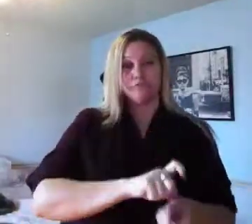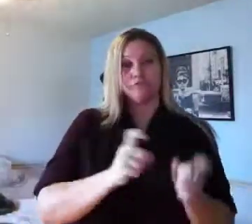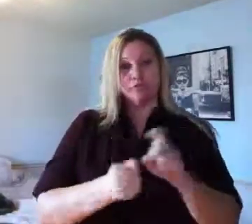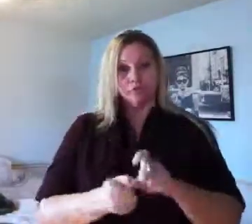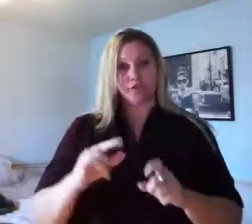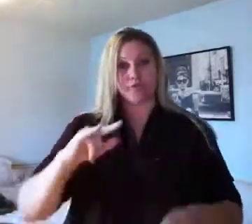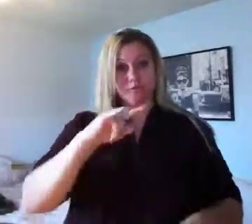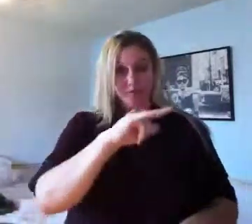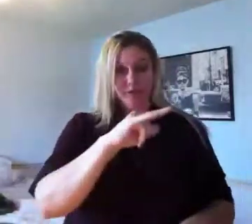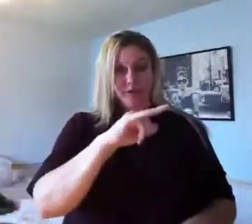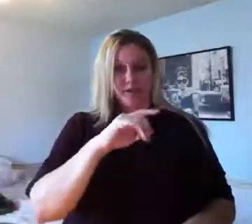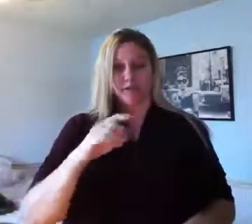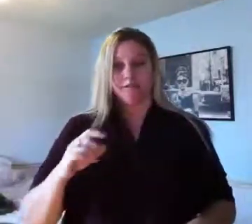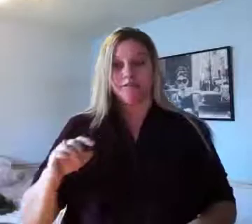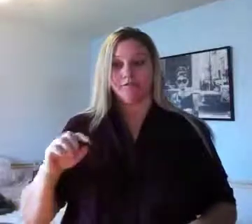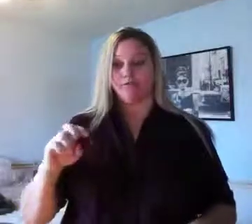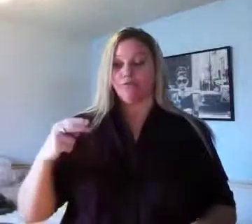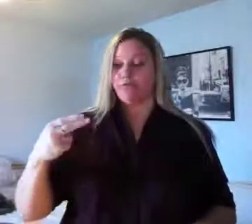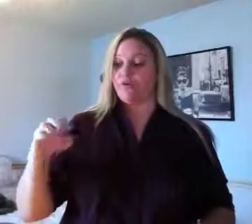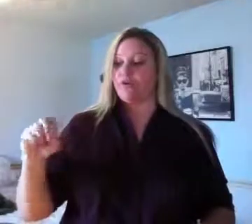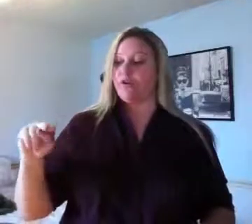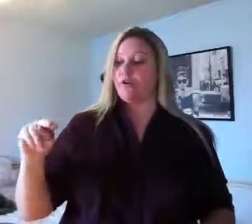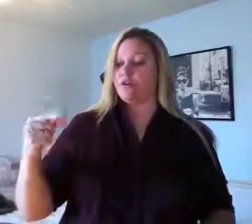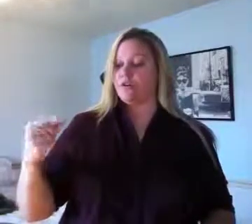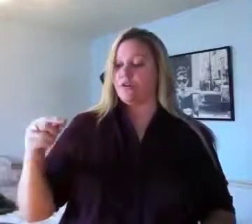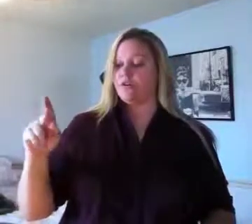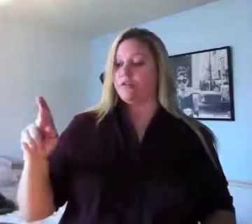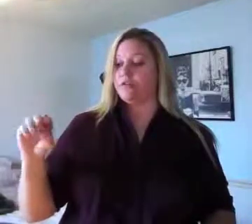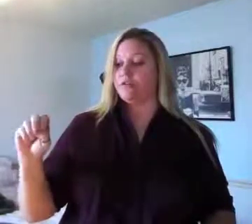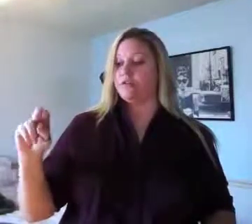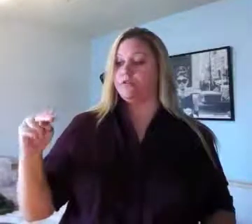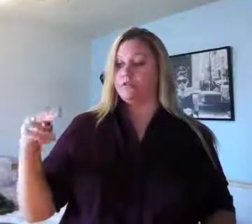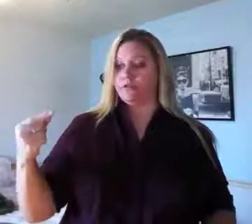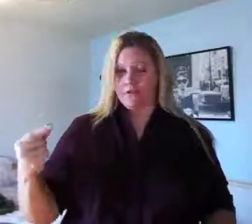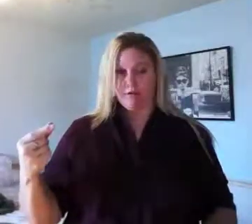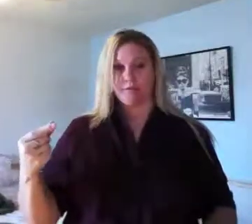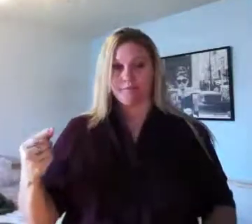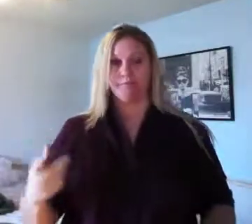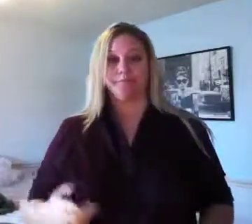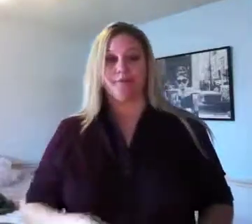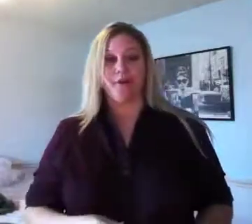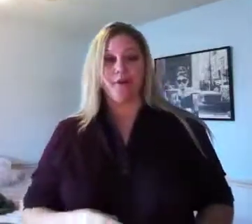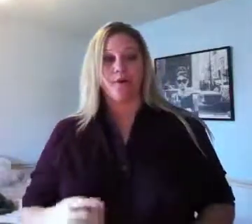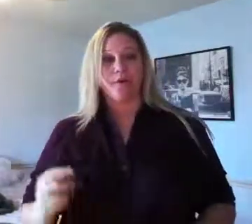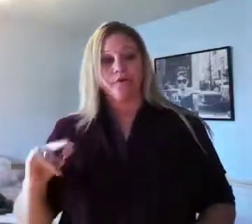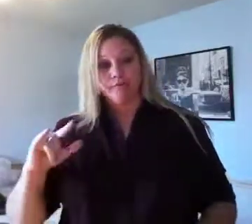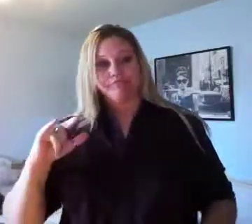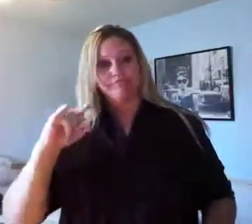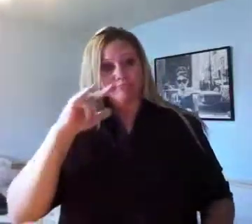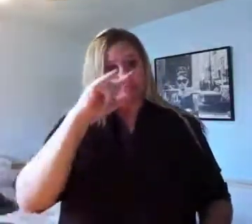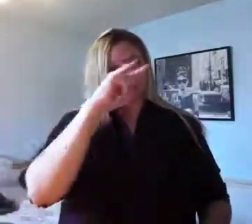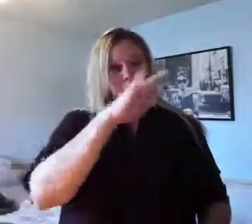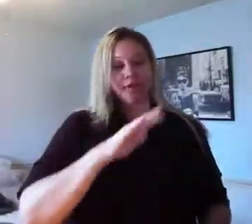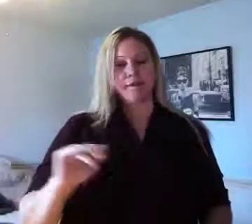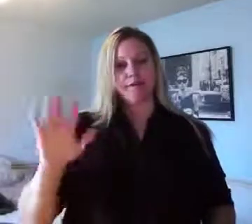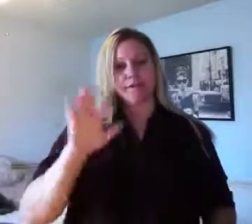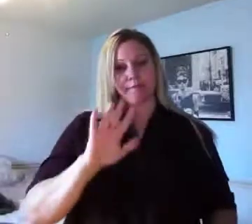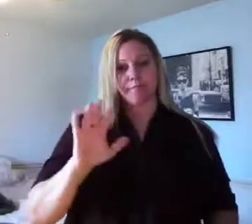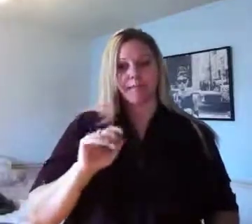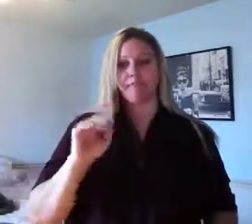Kong. As it turned out, we did go to North Carolina, and then we spent about 5 hours in the air, and